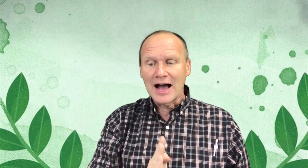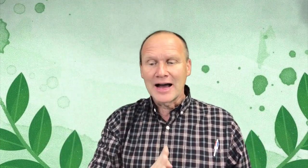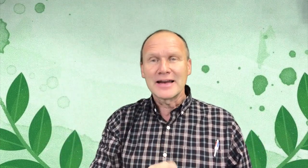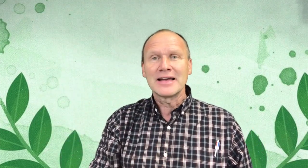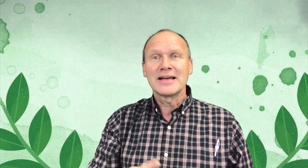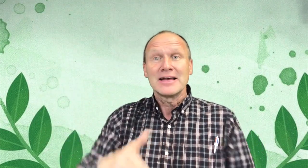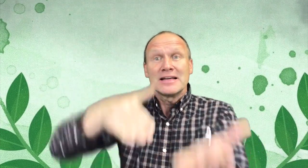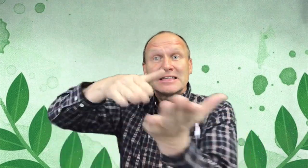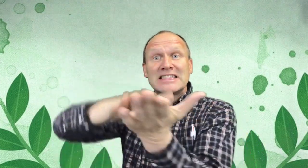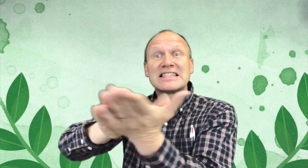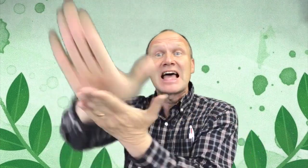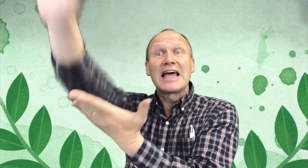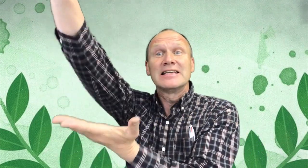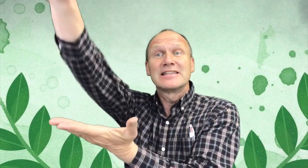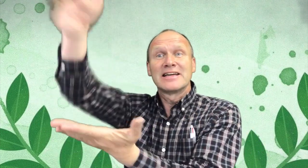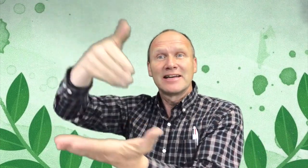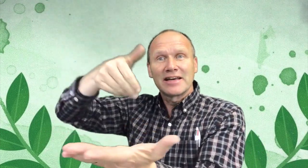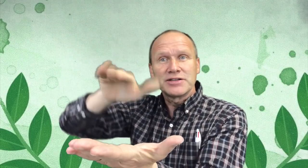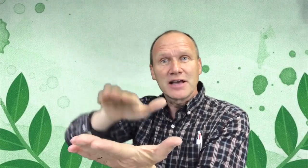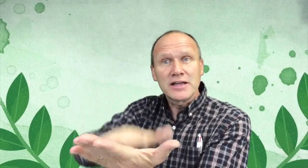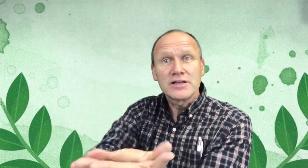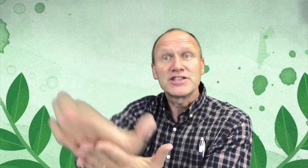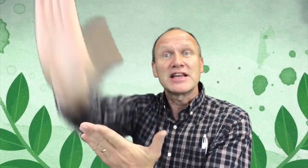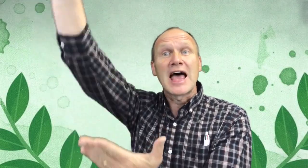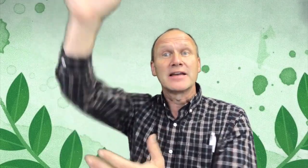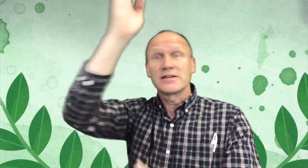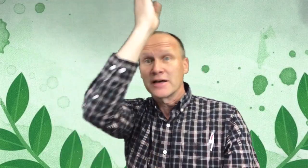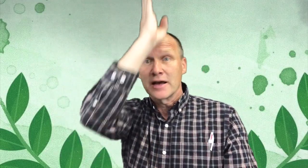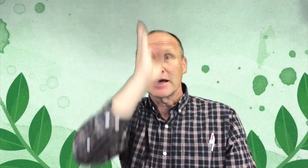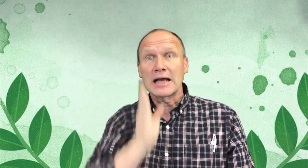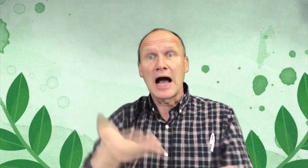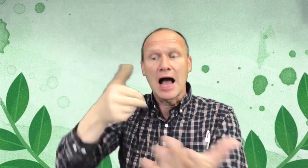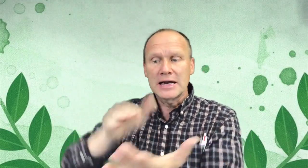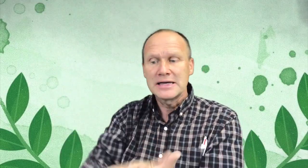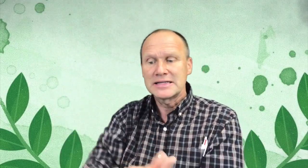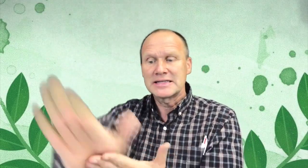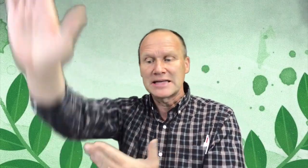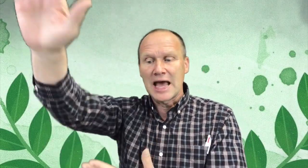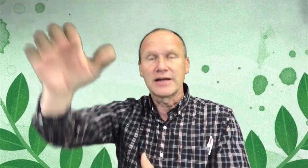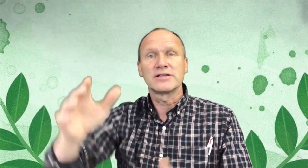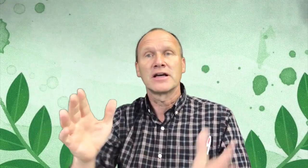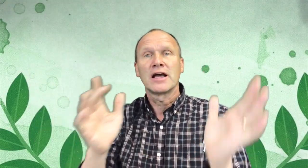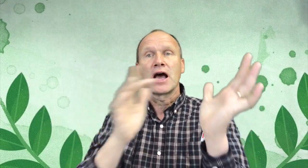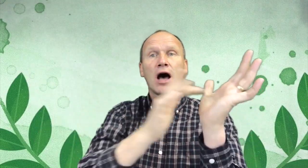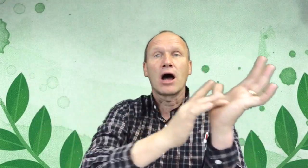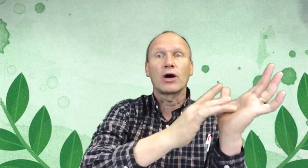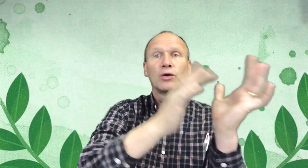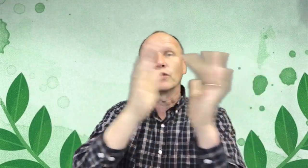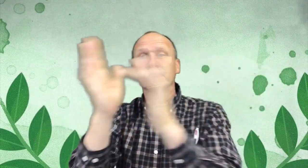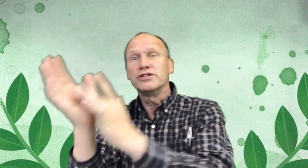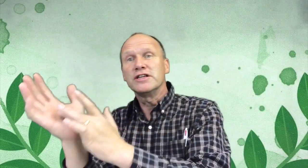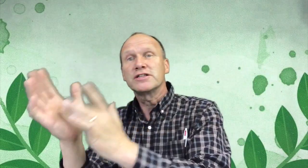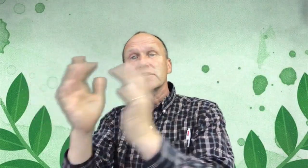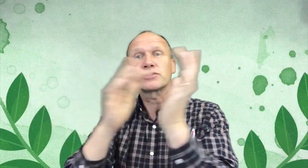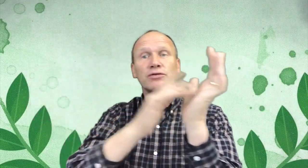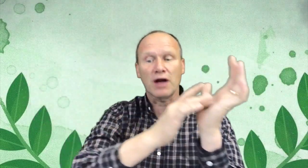God sent, can you say it? Sent, God sent our Lord Jesus